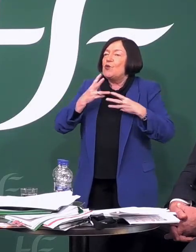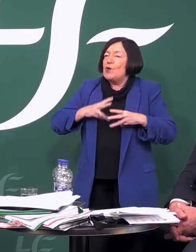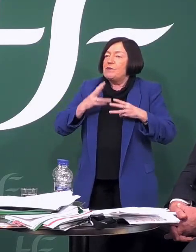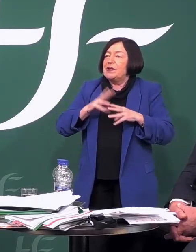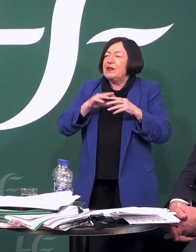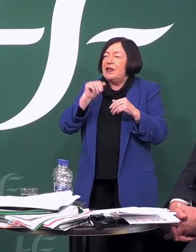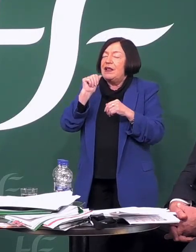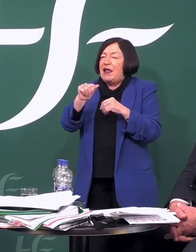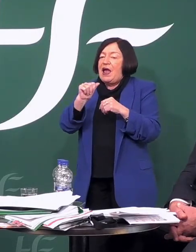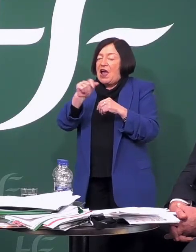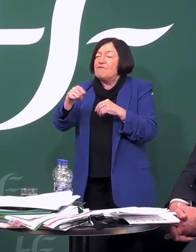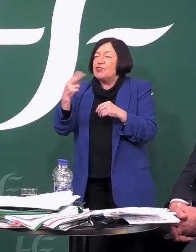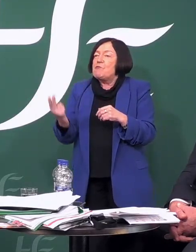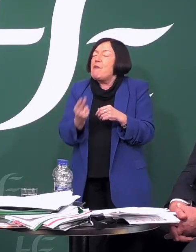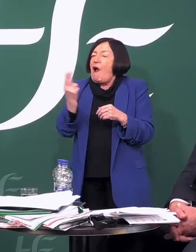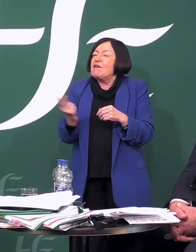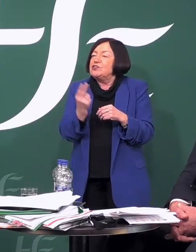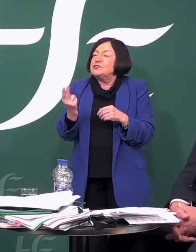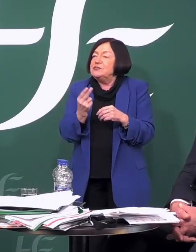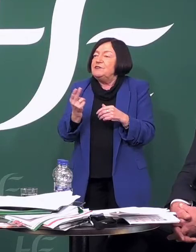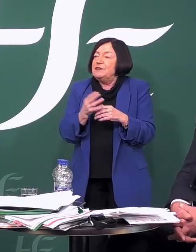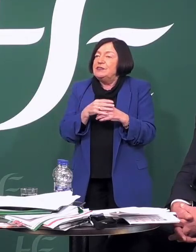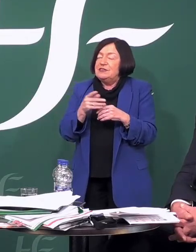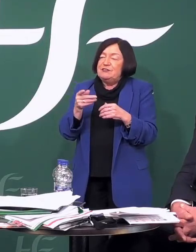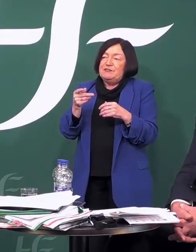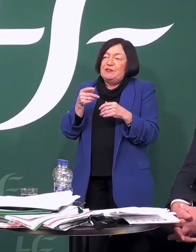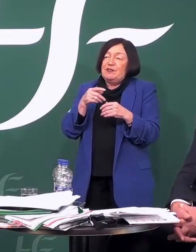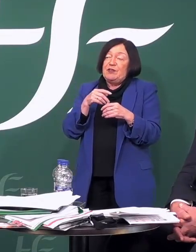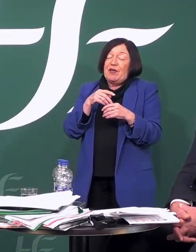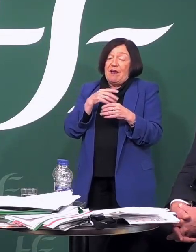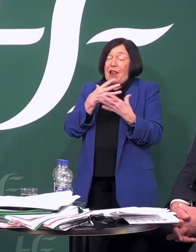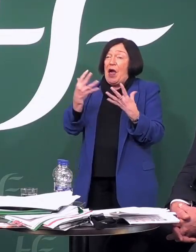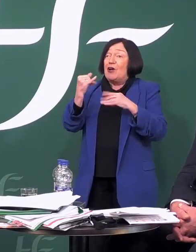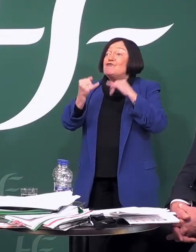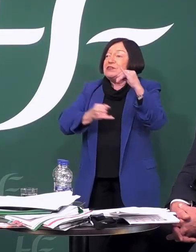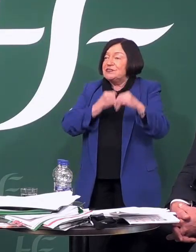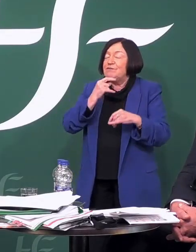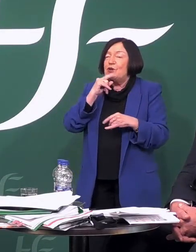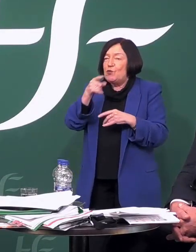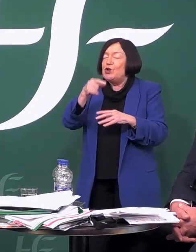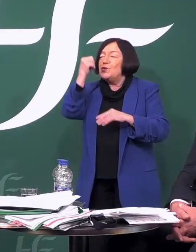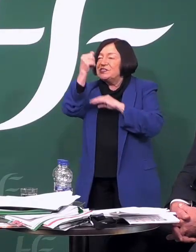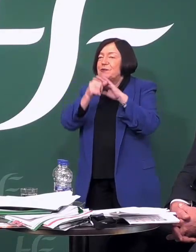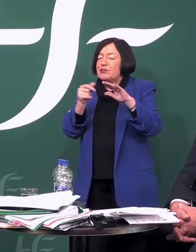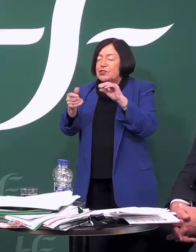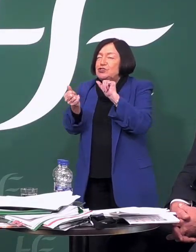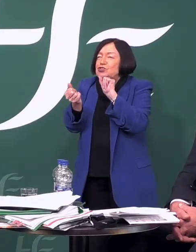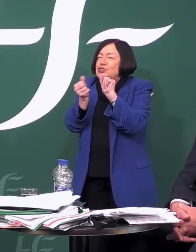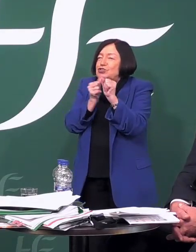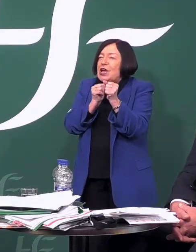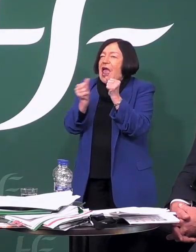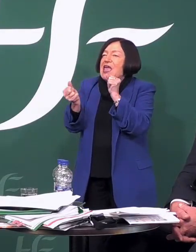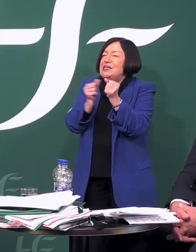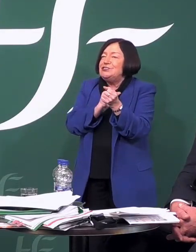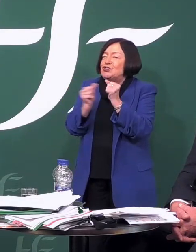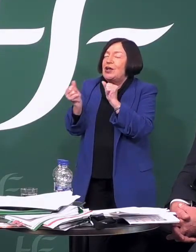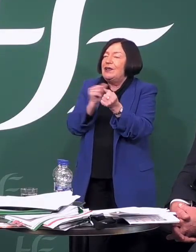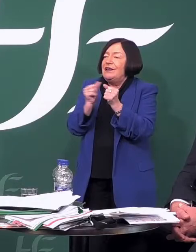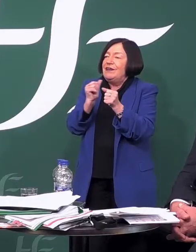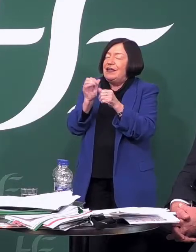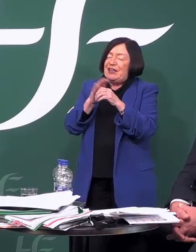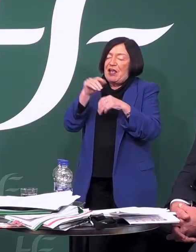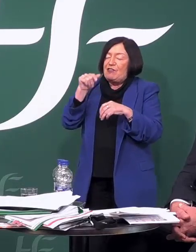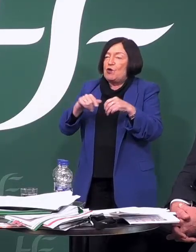for their nominated support partners, despite all the difficulties. And much of our experience in changing and loosening